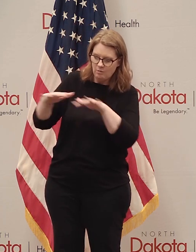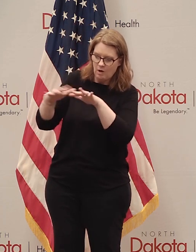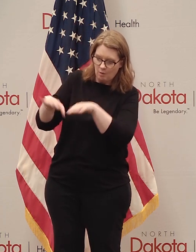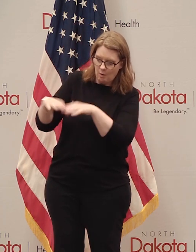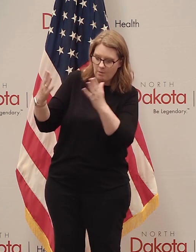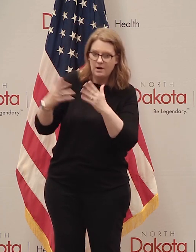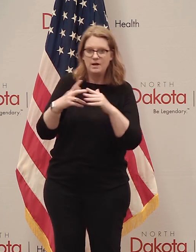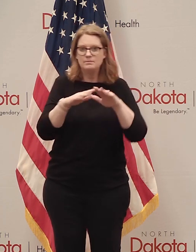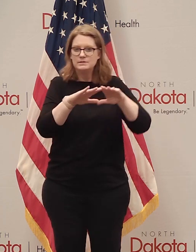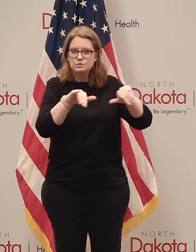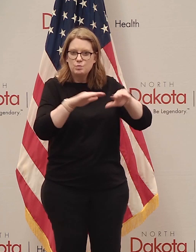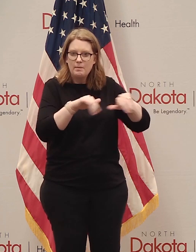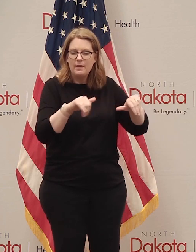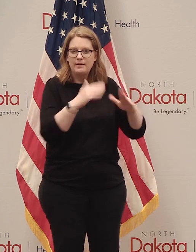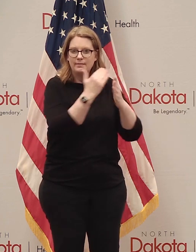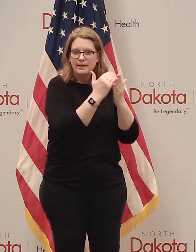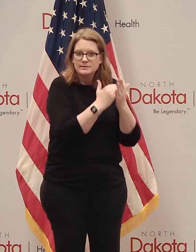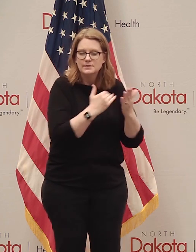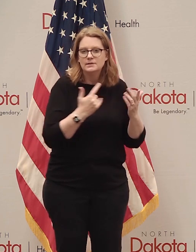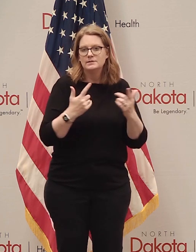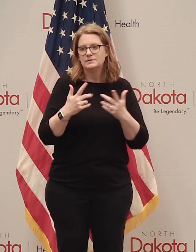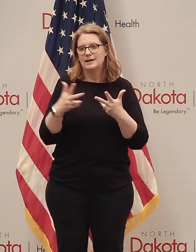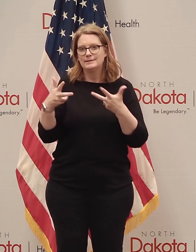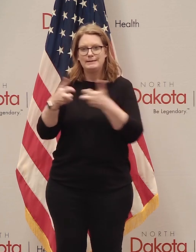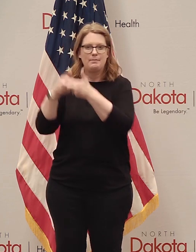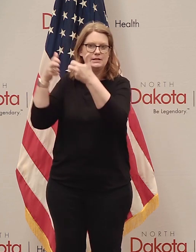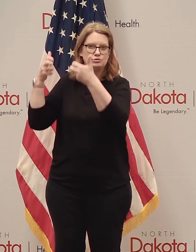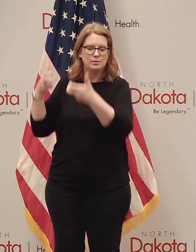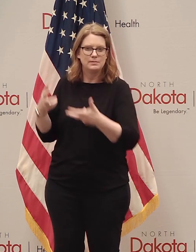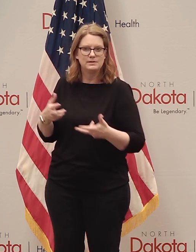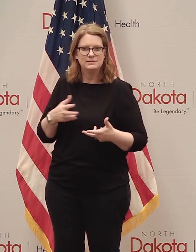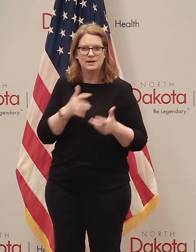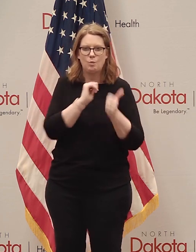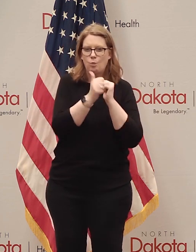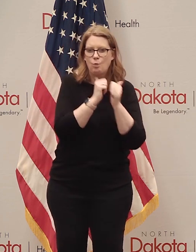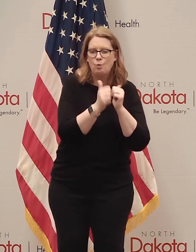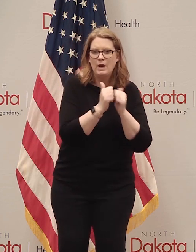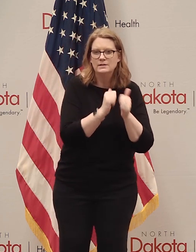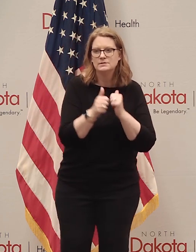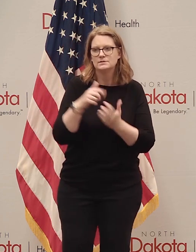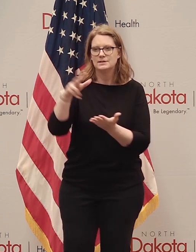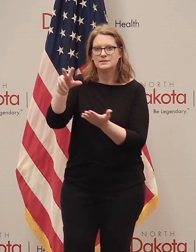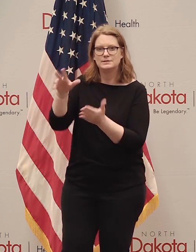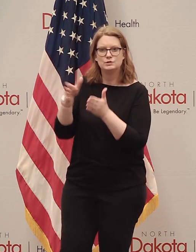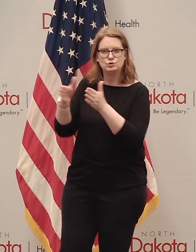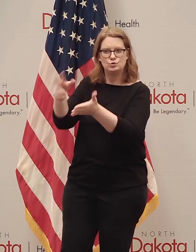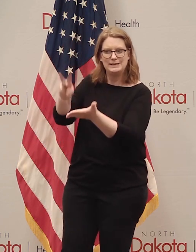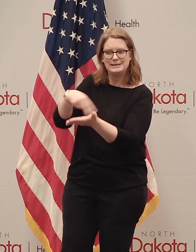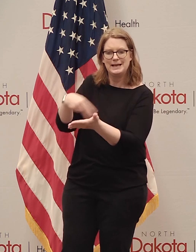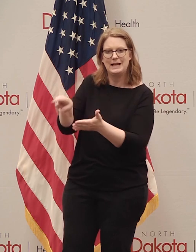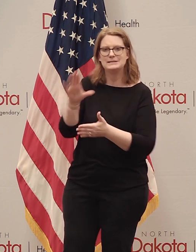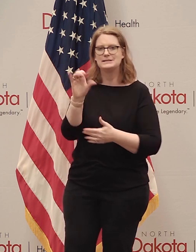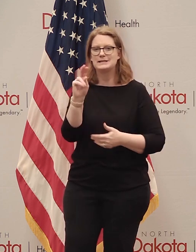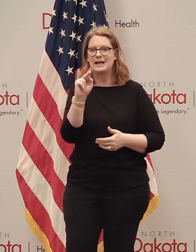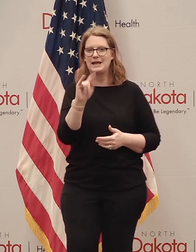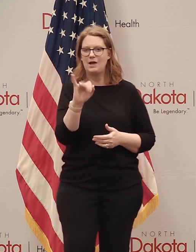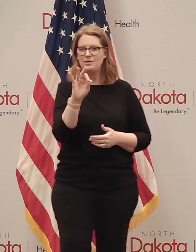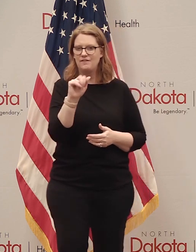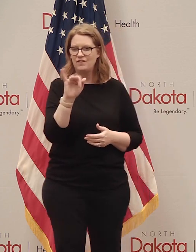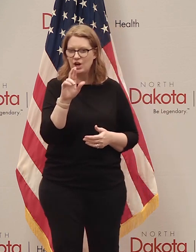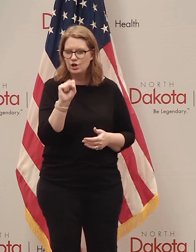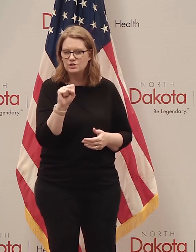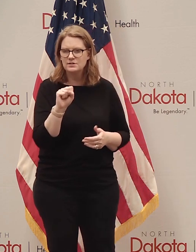pools and swimming lessons and demolition derbies and racetracks and street dances and county fairs. There are